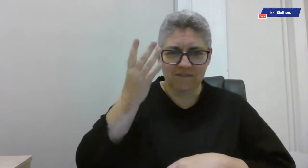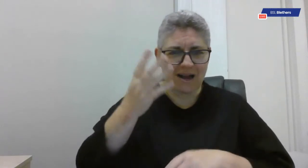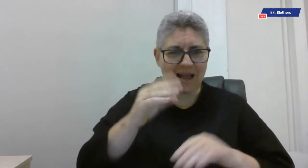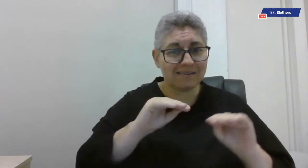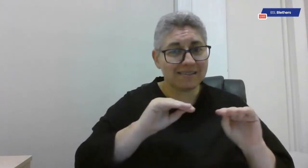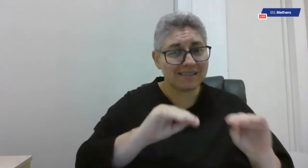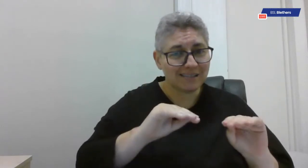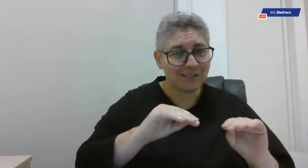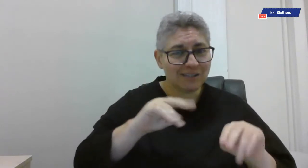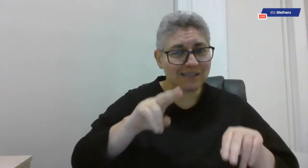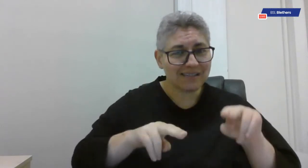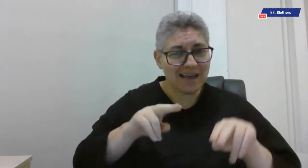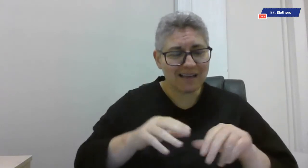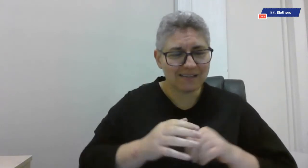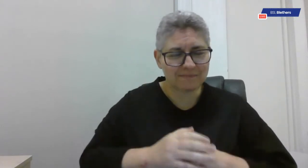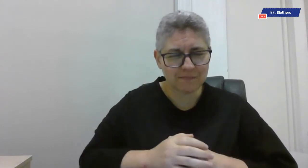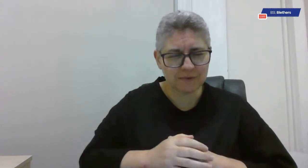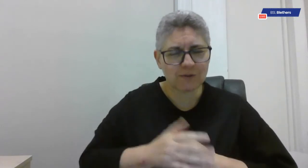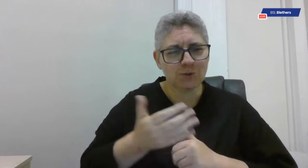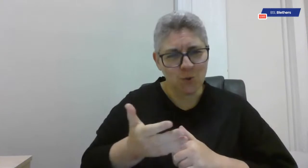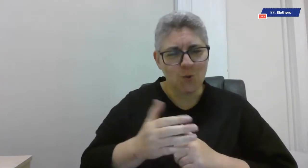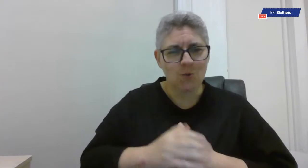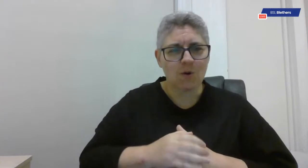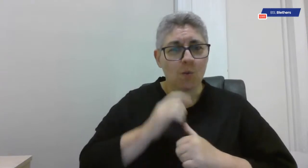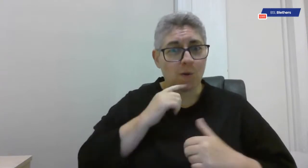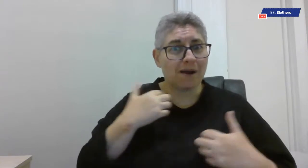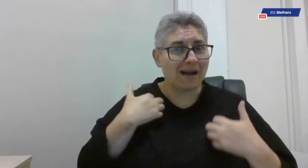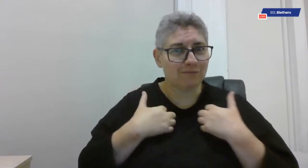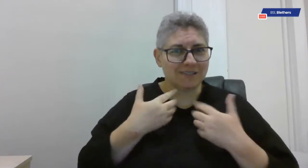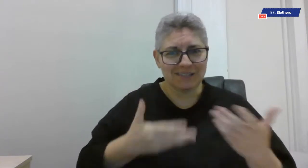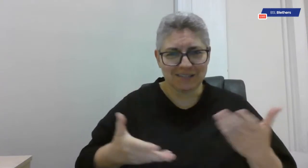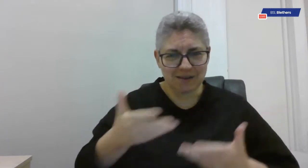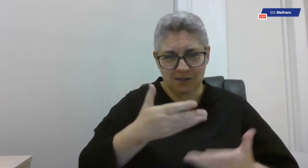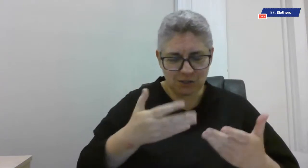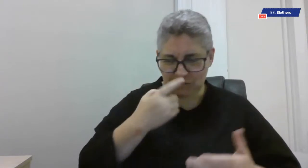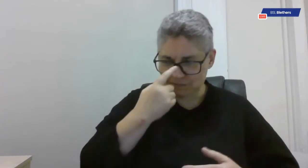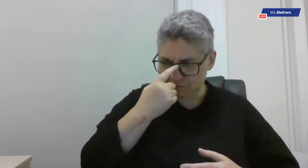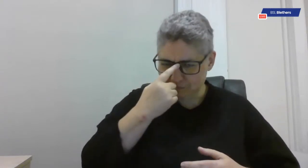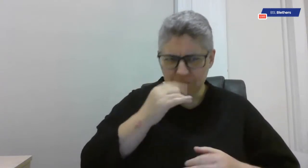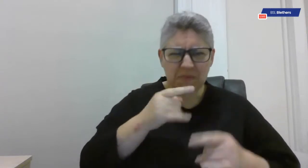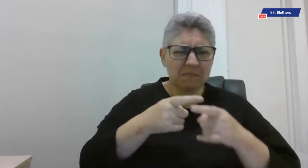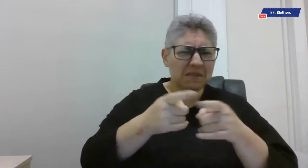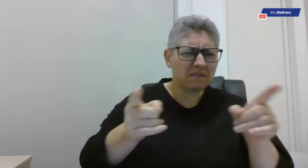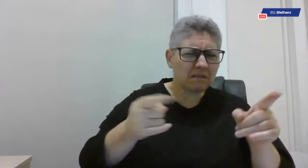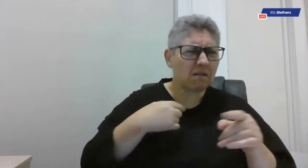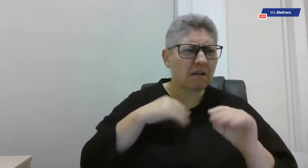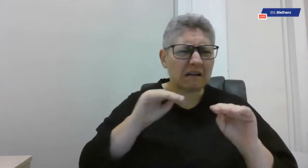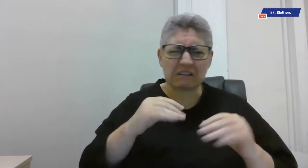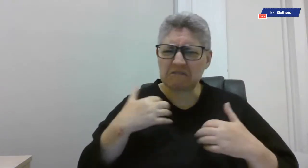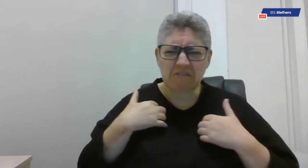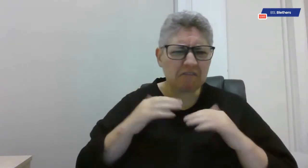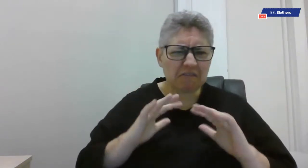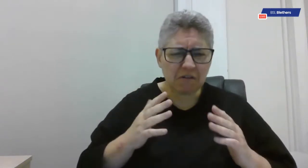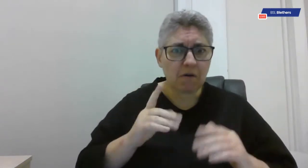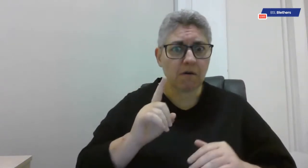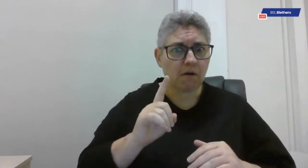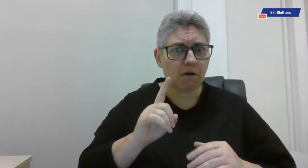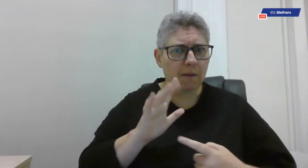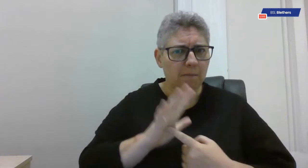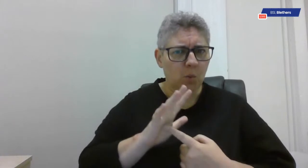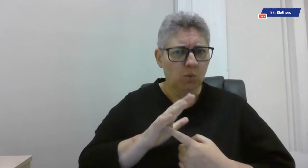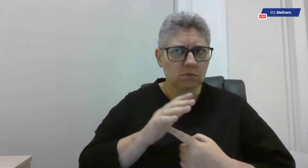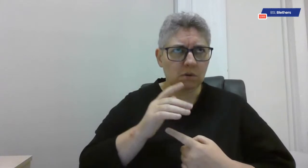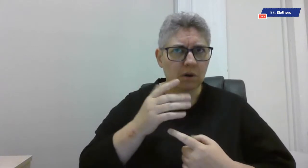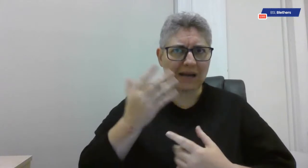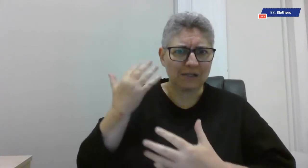2022. So we have to remember that even although we're happy, we've got lots of these elements coming